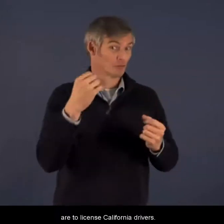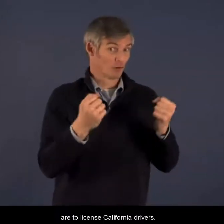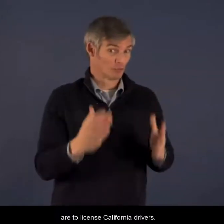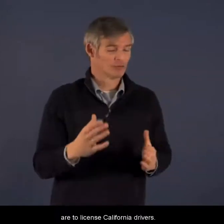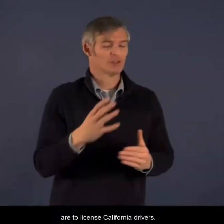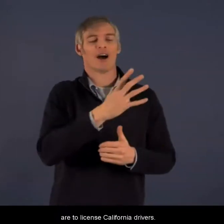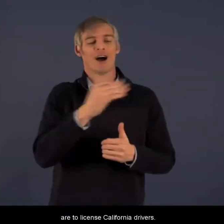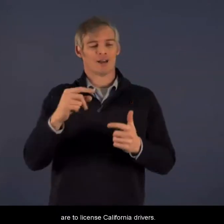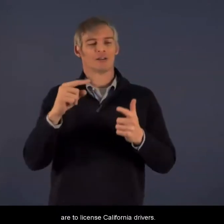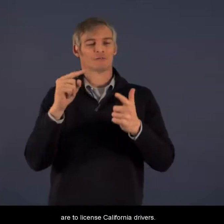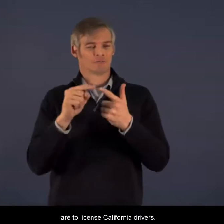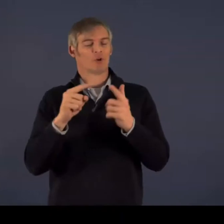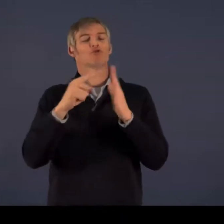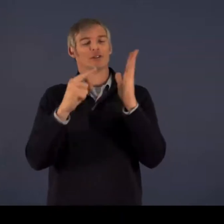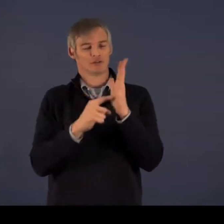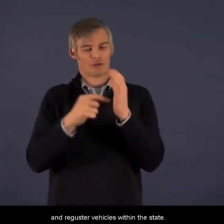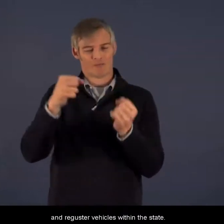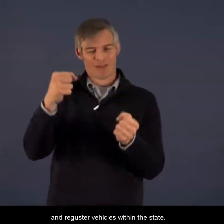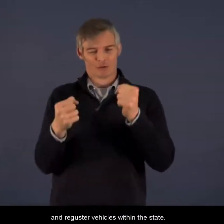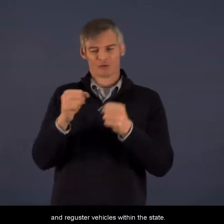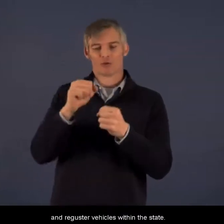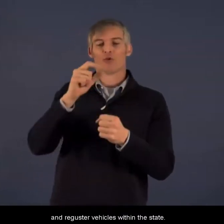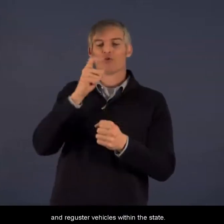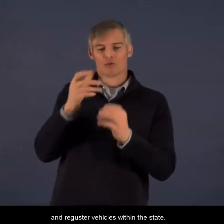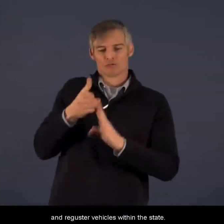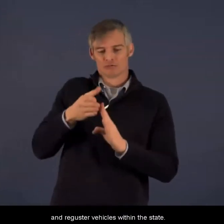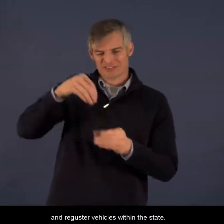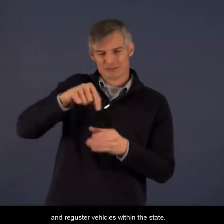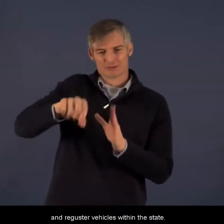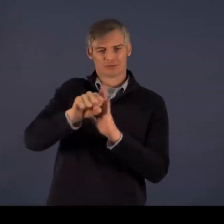license California drivers and register vehicles within the state.